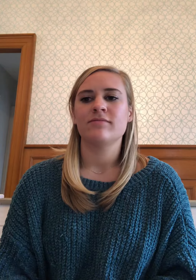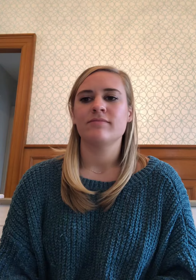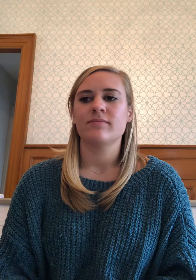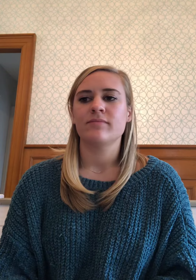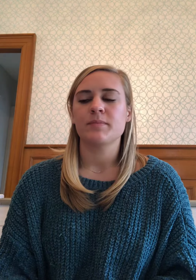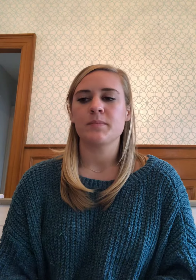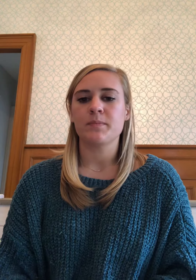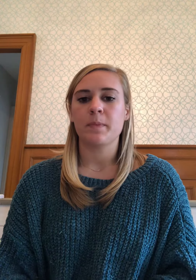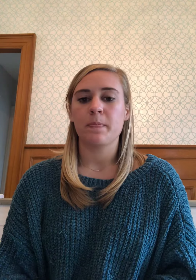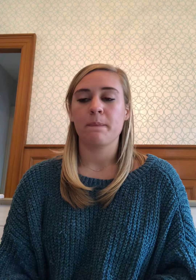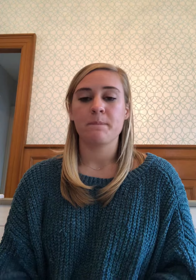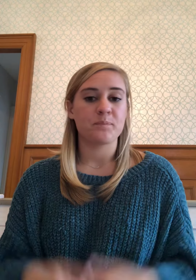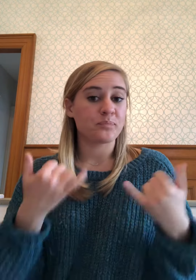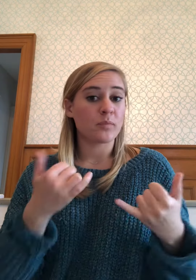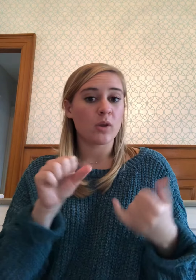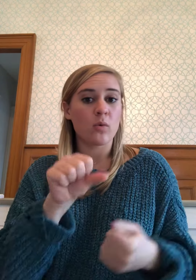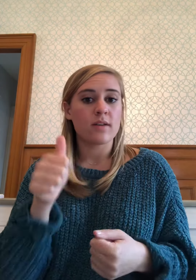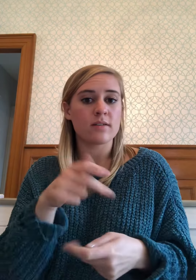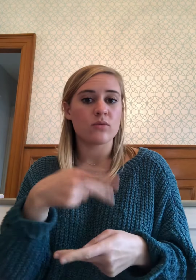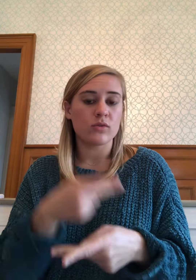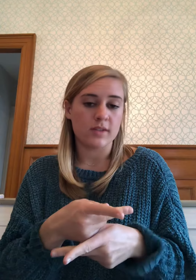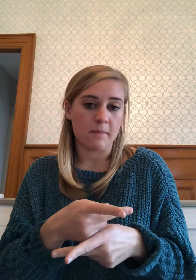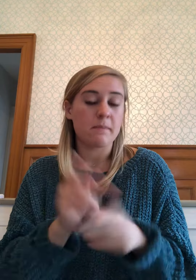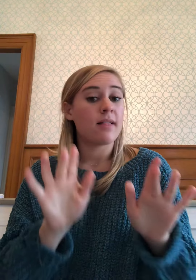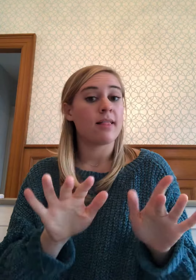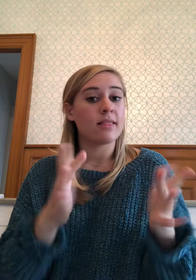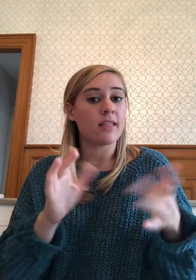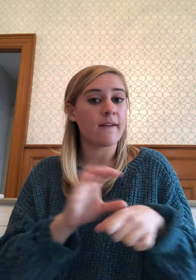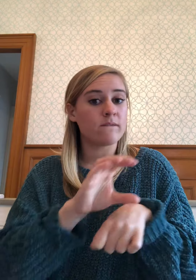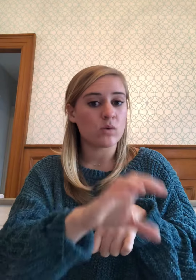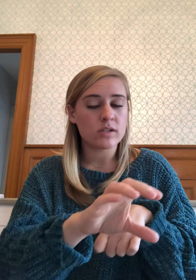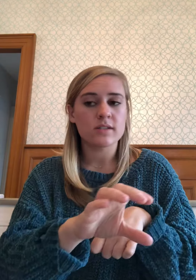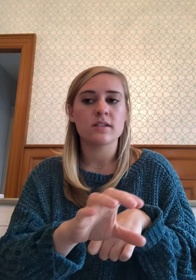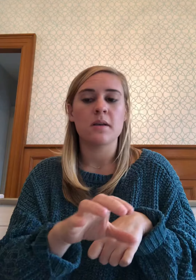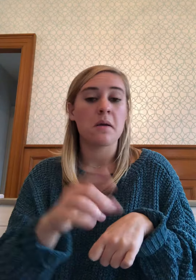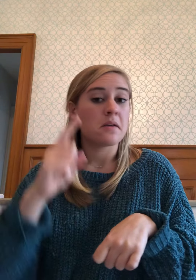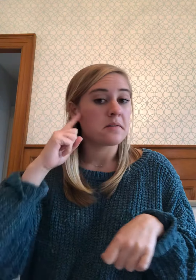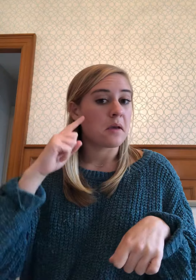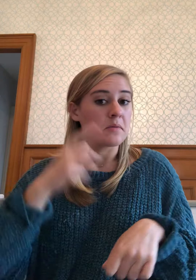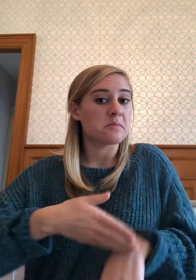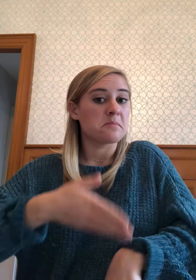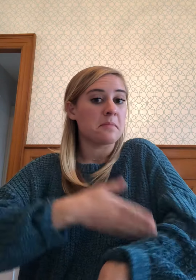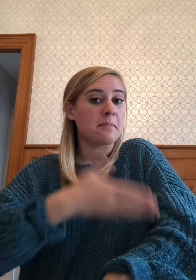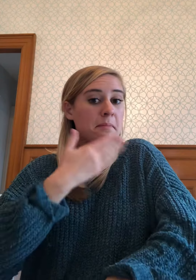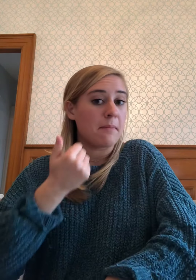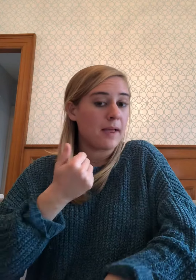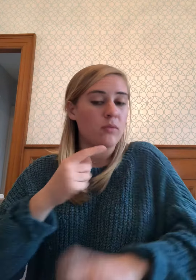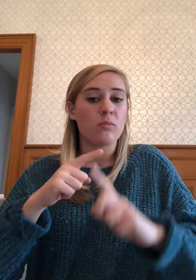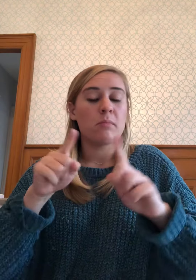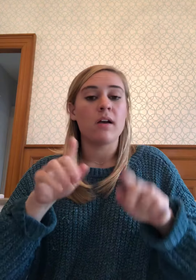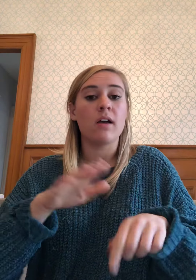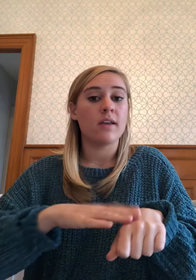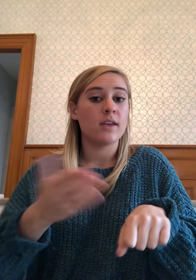Let's look at another type of force. Light force, that's sounding better, but an intermittent light force. This